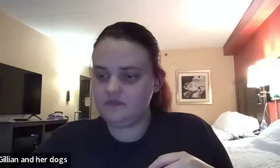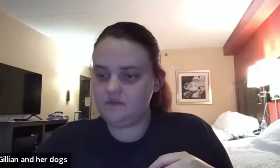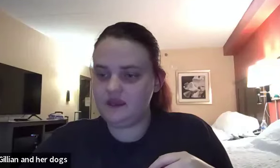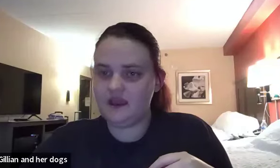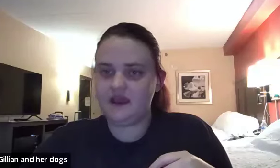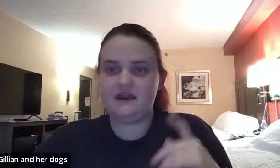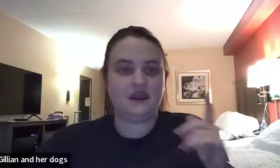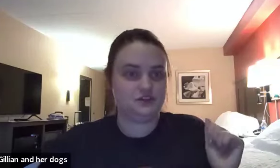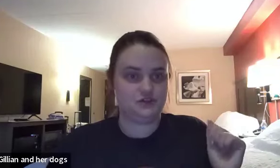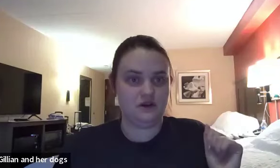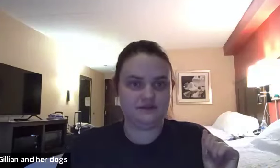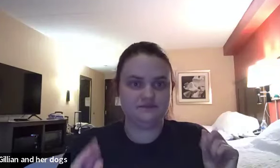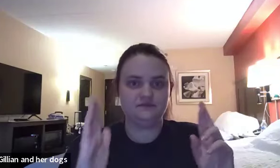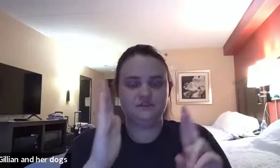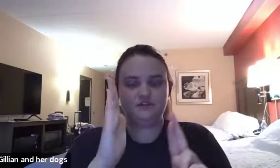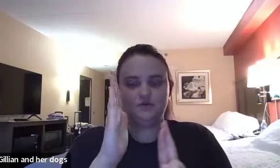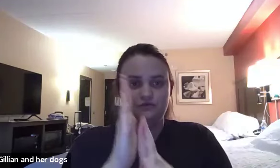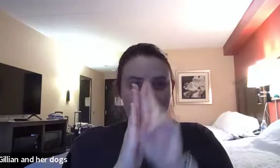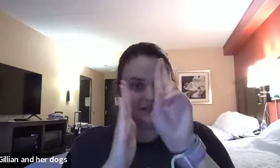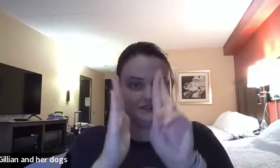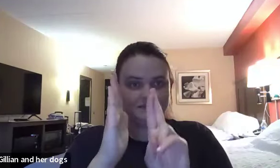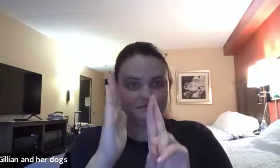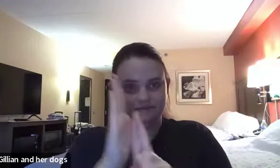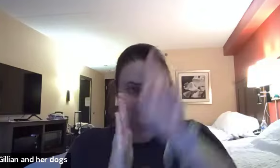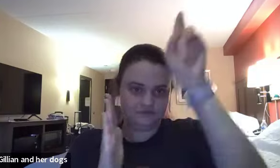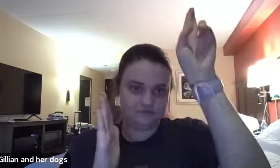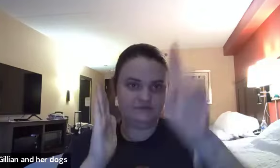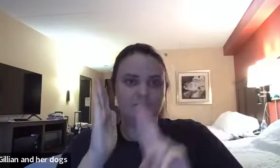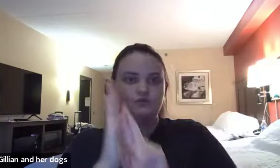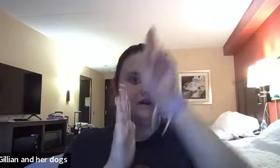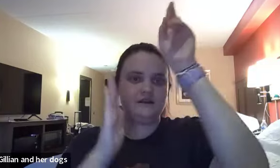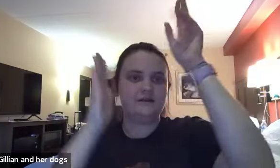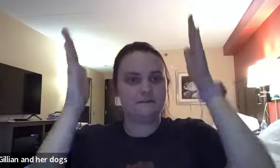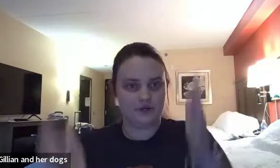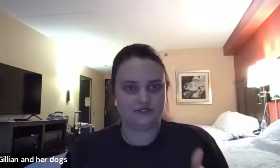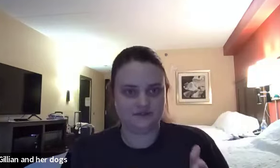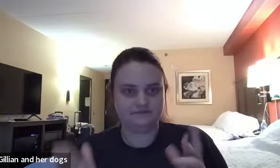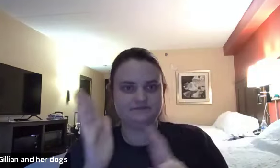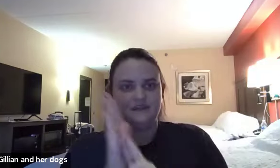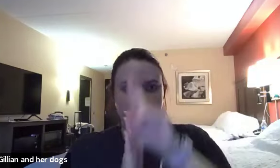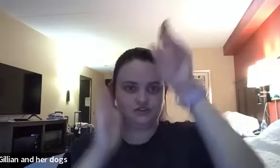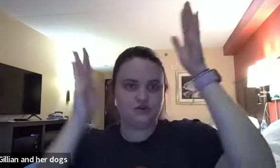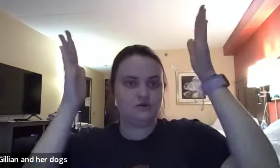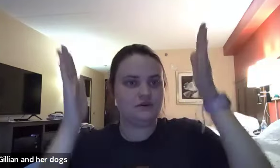Then we had astronaut. So rocket, rocket, person,